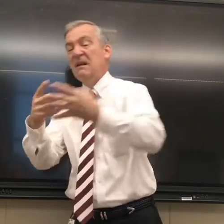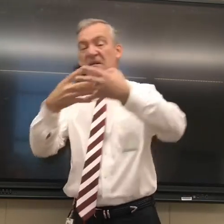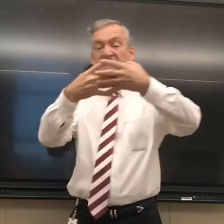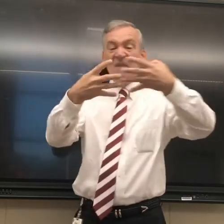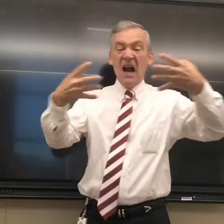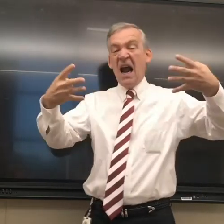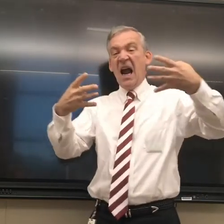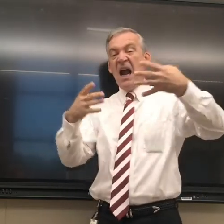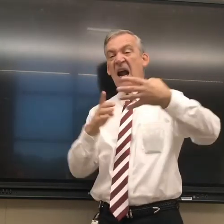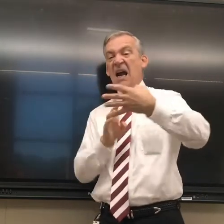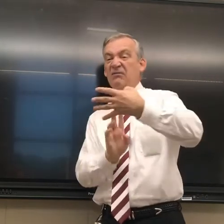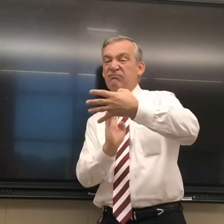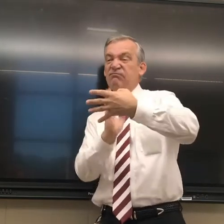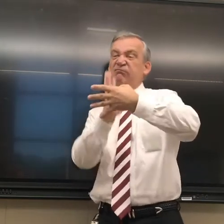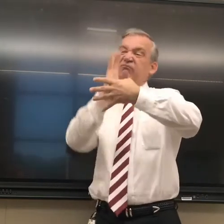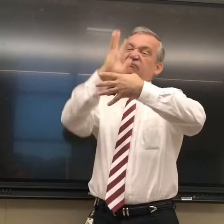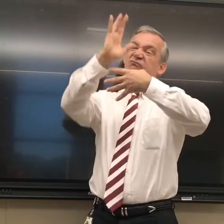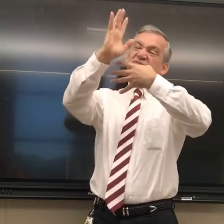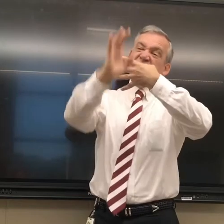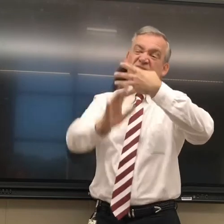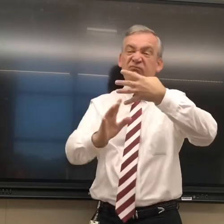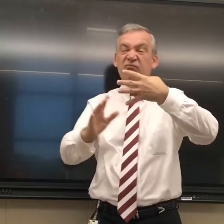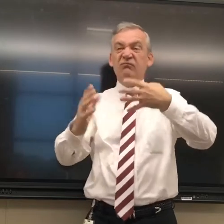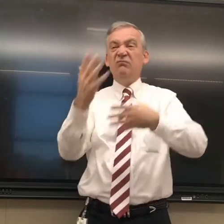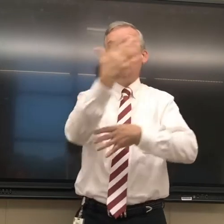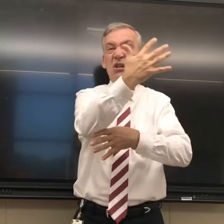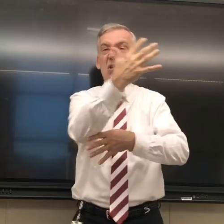tore our already ragged clothes.